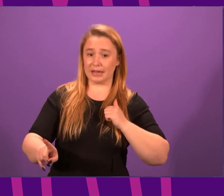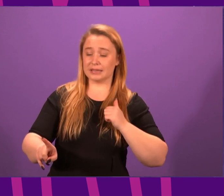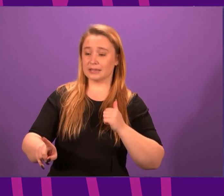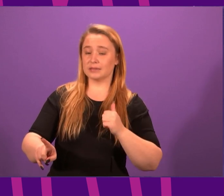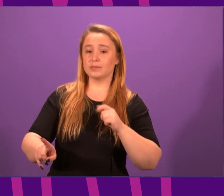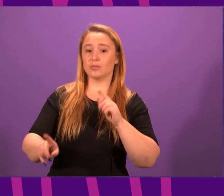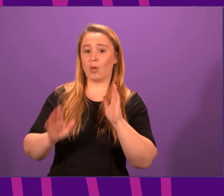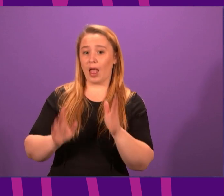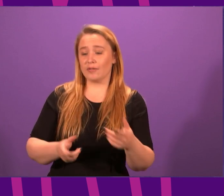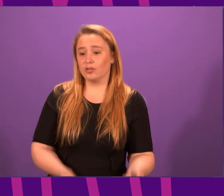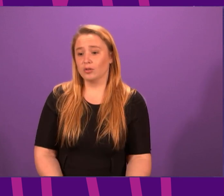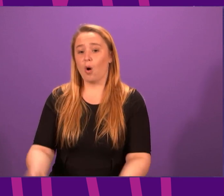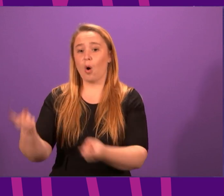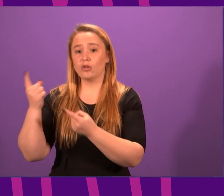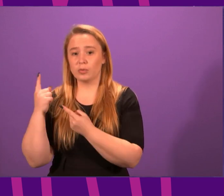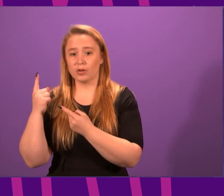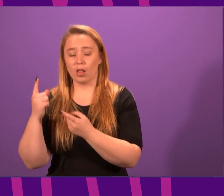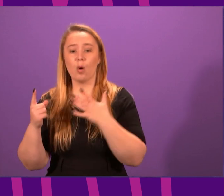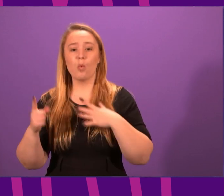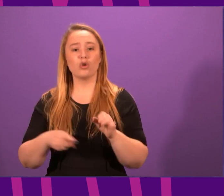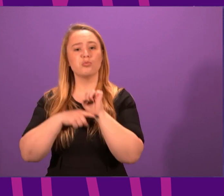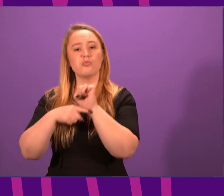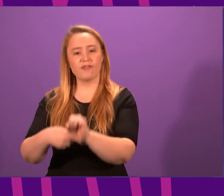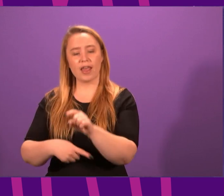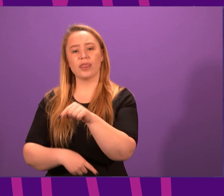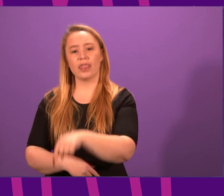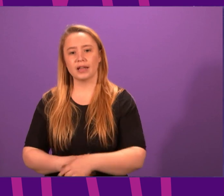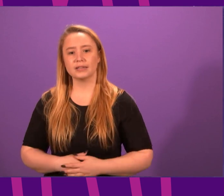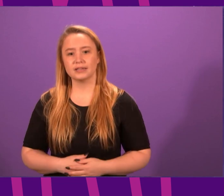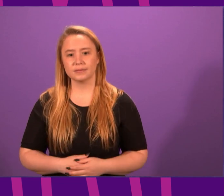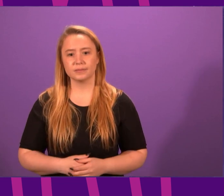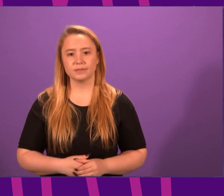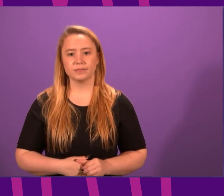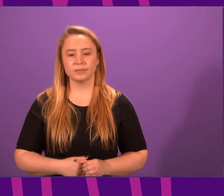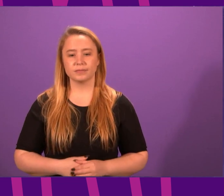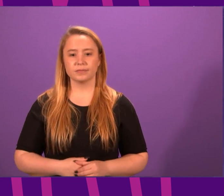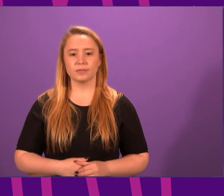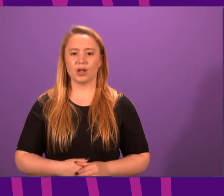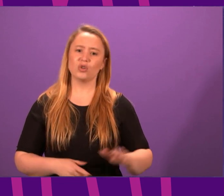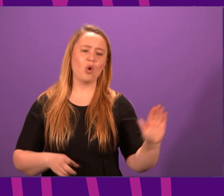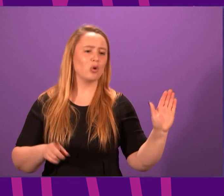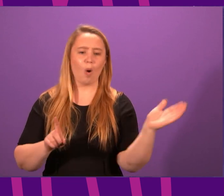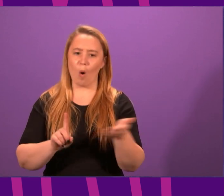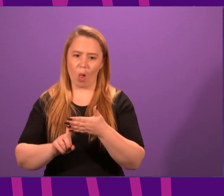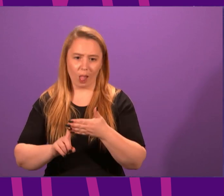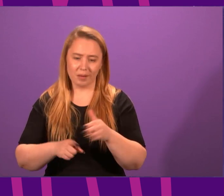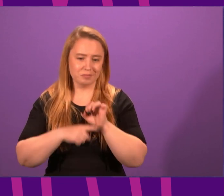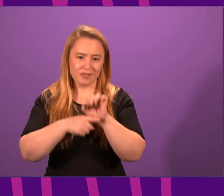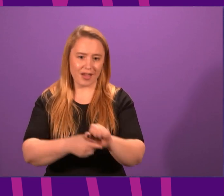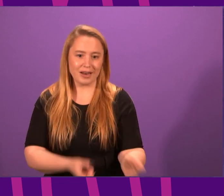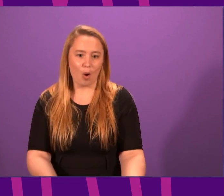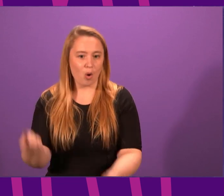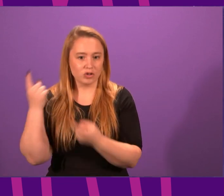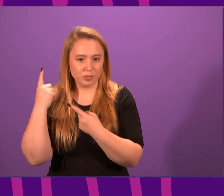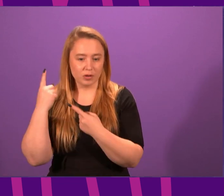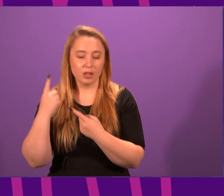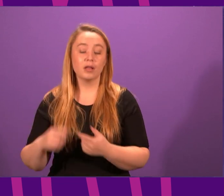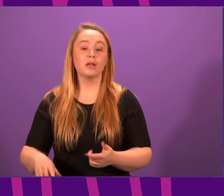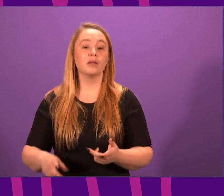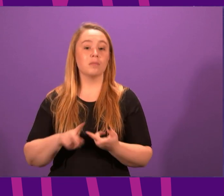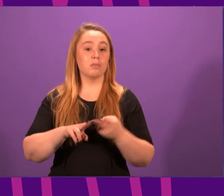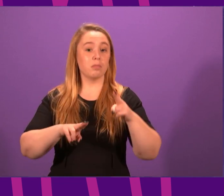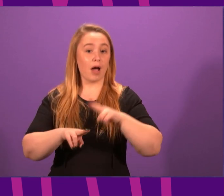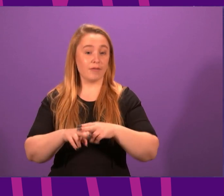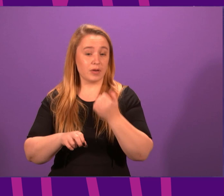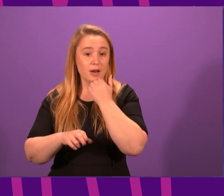stage, to see if we can prevent a number of them, probably not anything like all of them, but it would be helpful if we could at least prevent a number